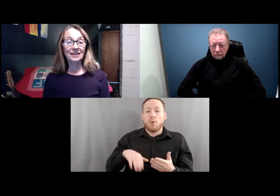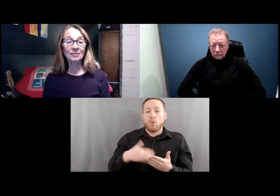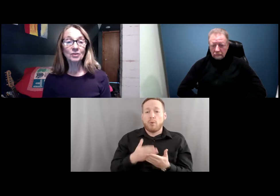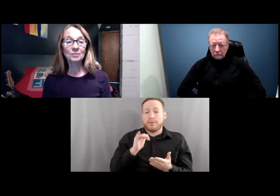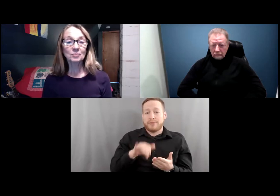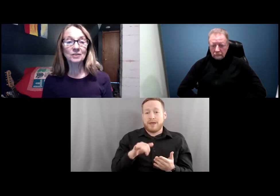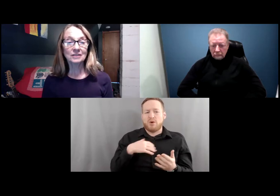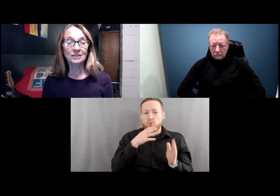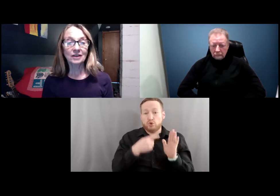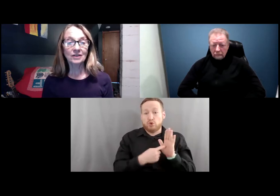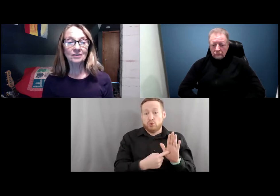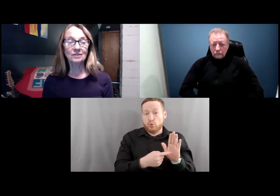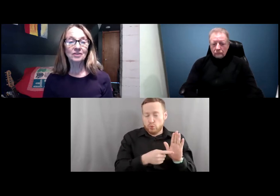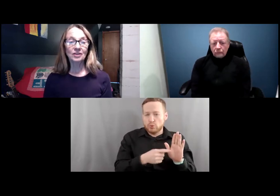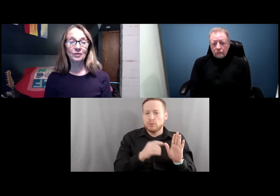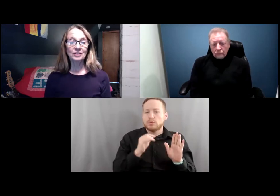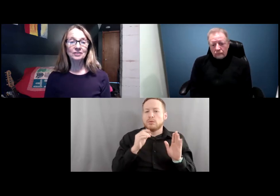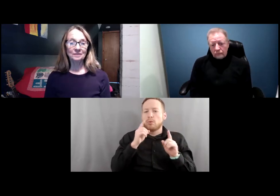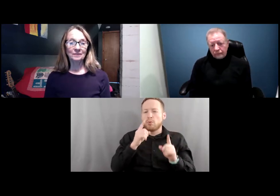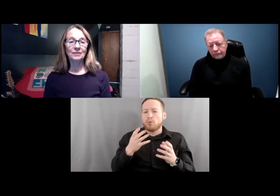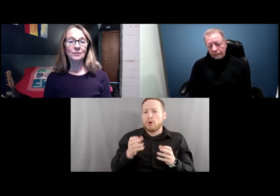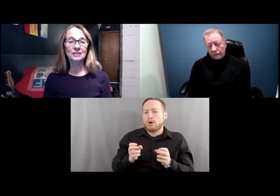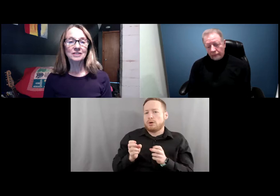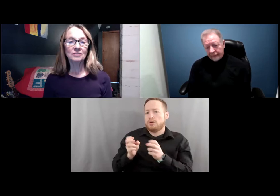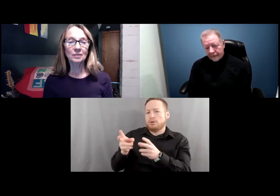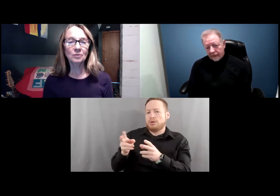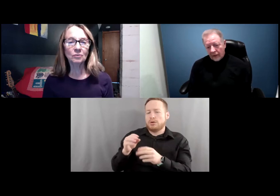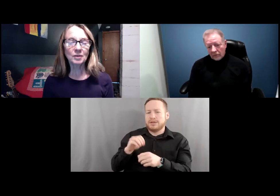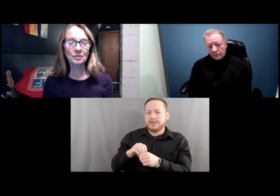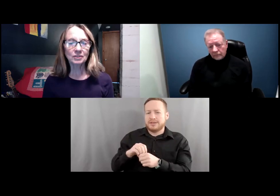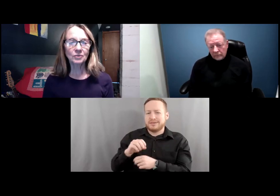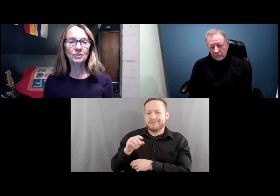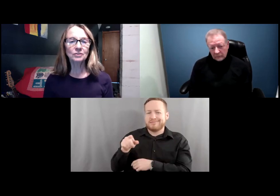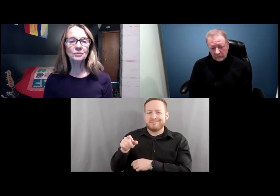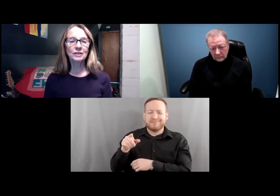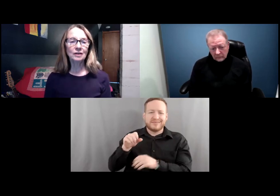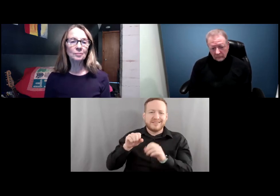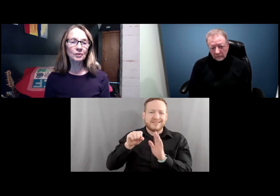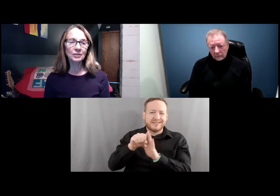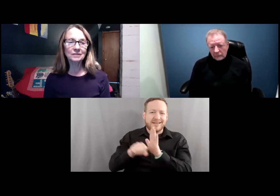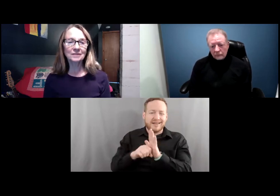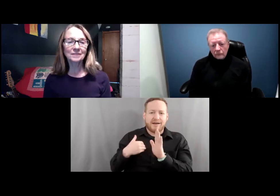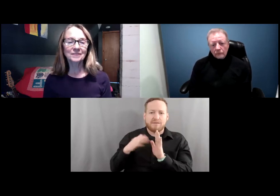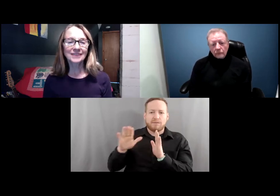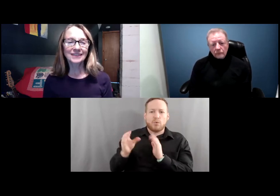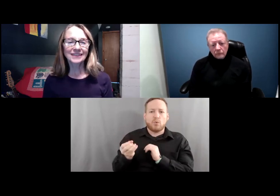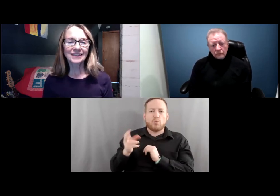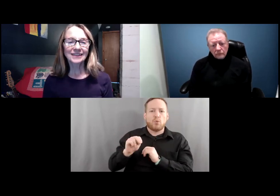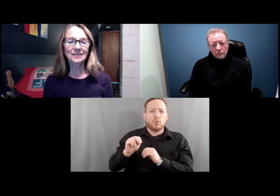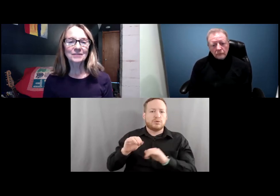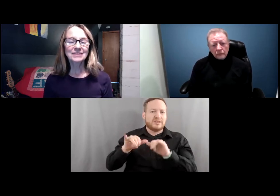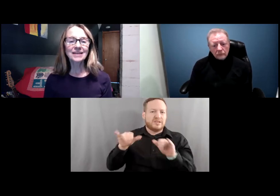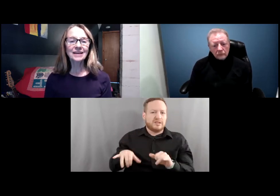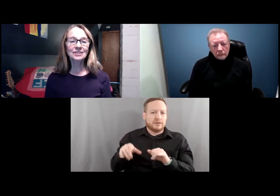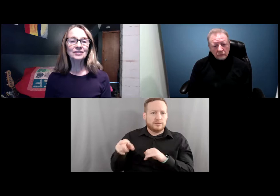And that'll pretty much be the entire evaluation. Once that's available, we'll be able to show it to you. We can upload it.